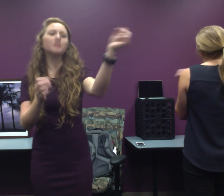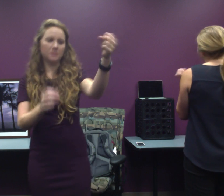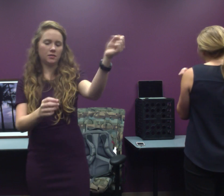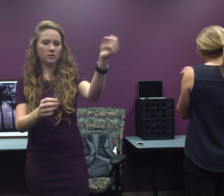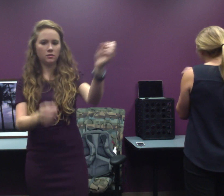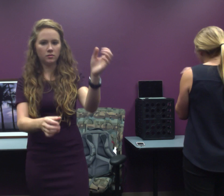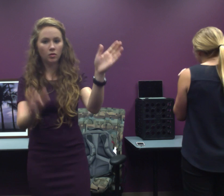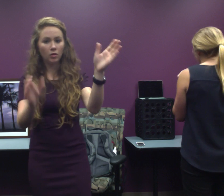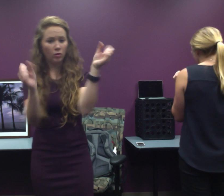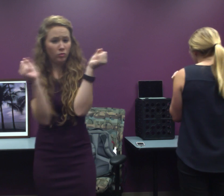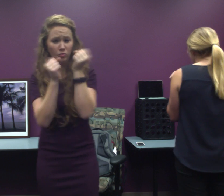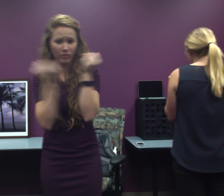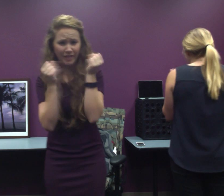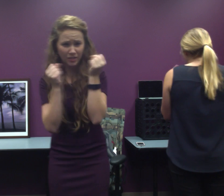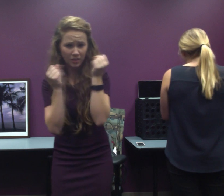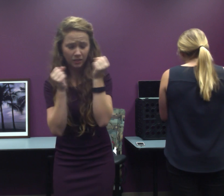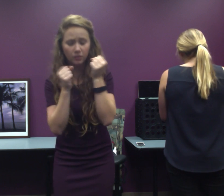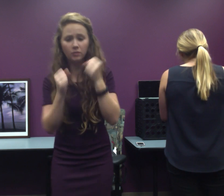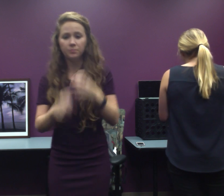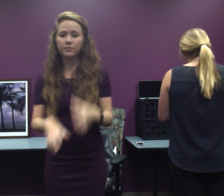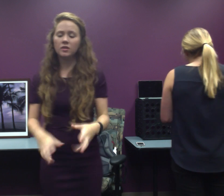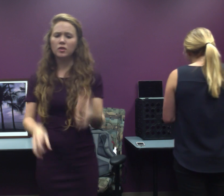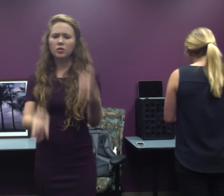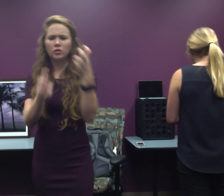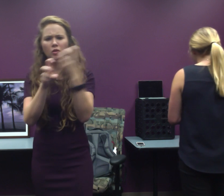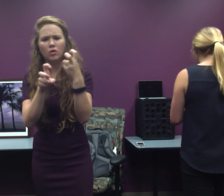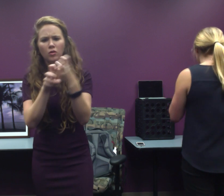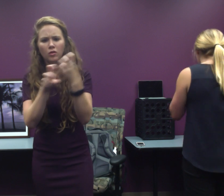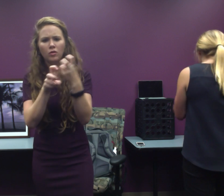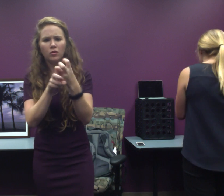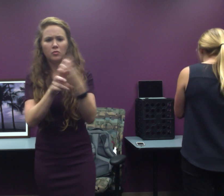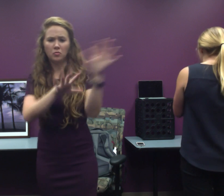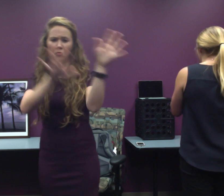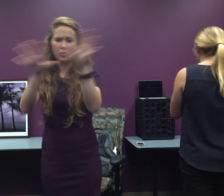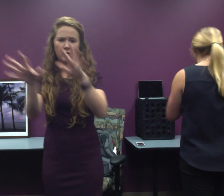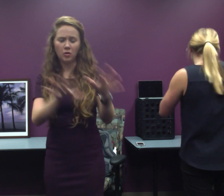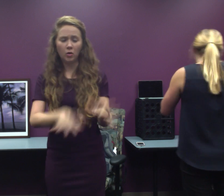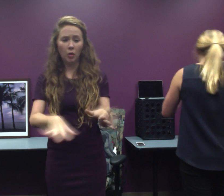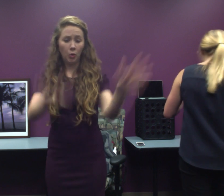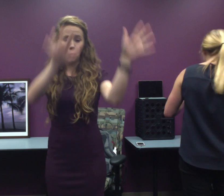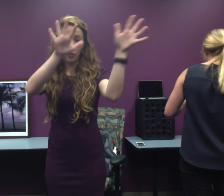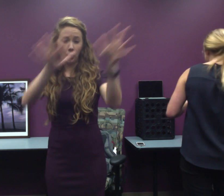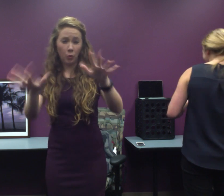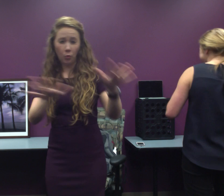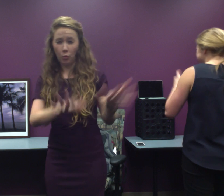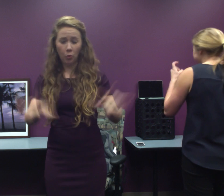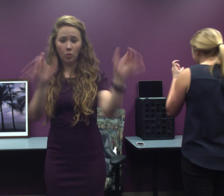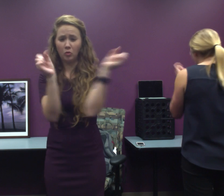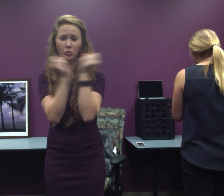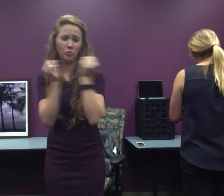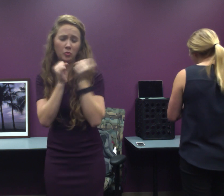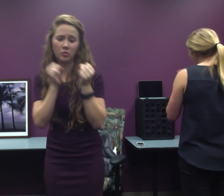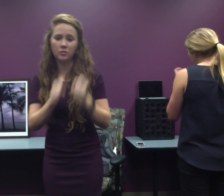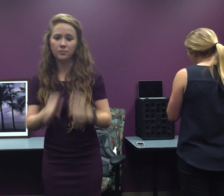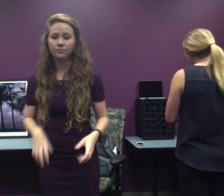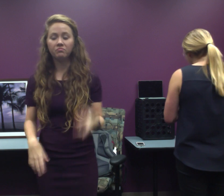only rough terrain to get over, but now they've got bad weather to deal with. But he's very speedy. He gets those cannons down to